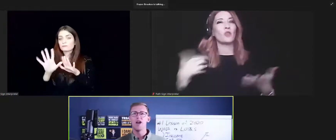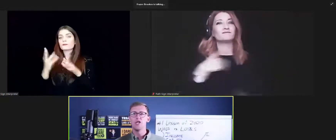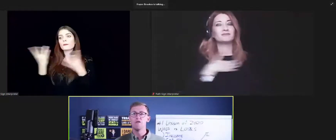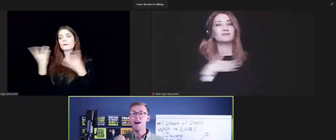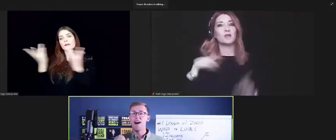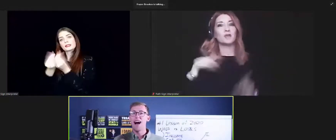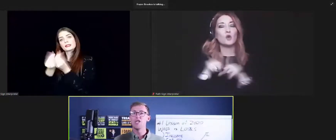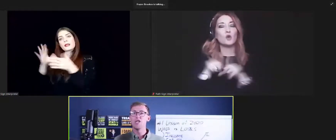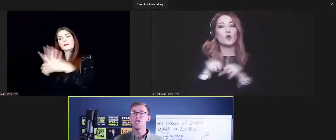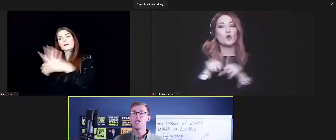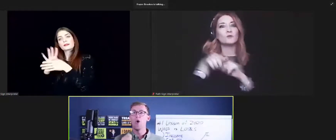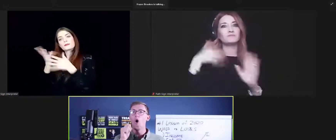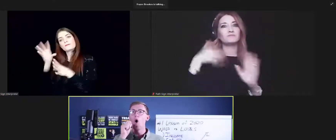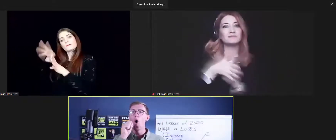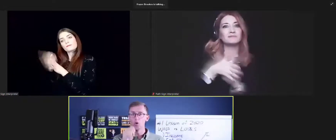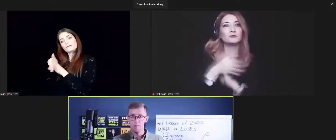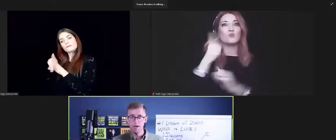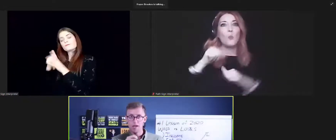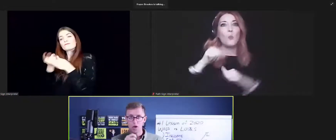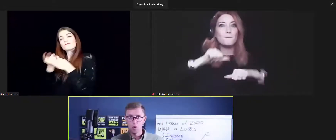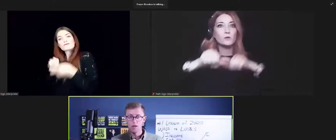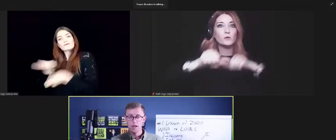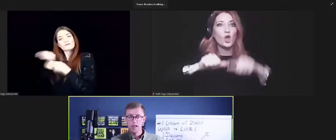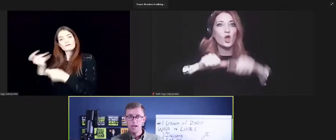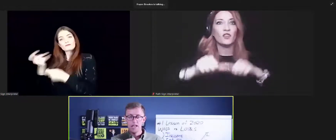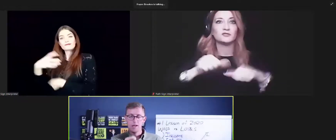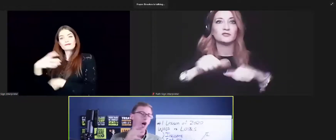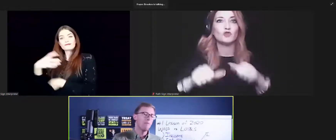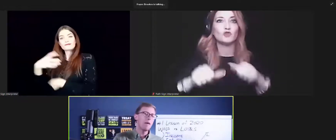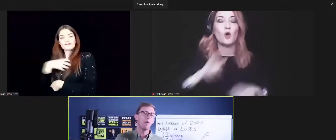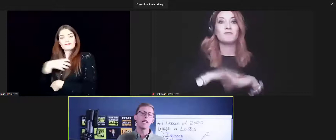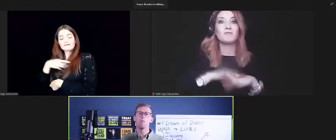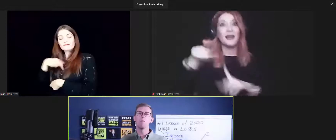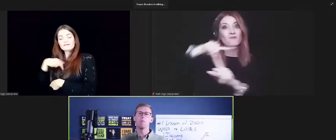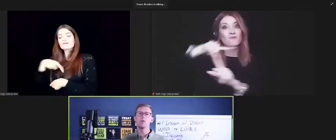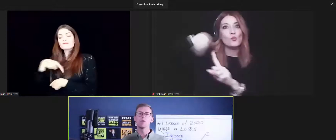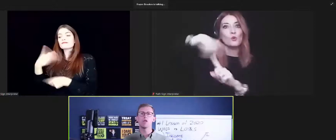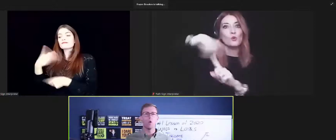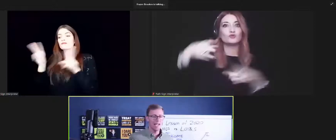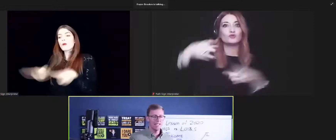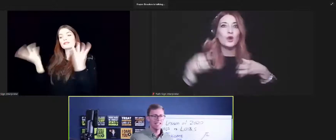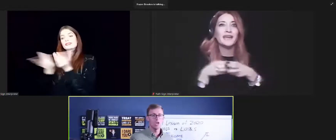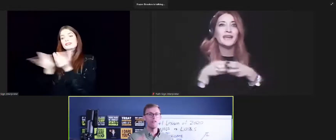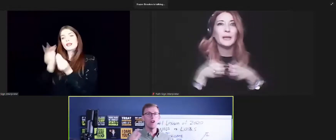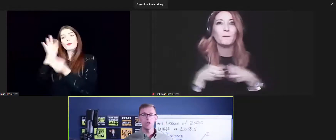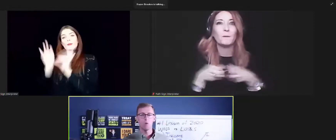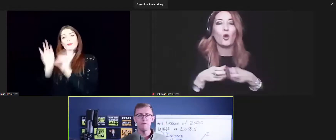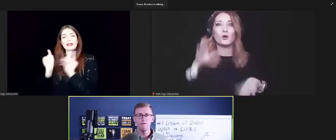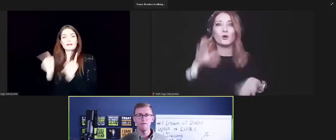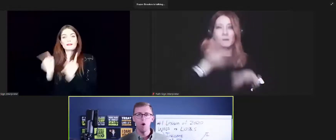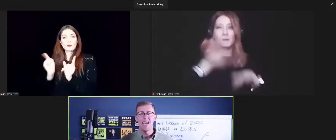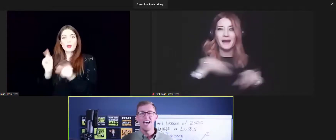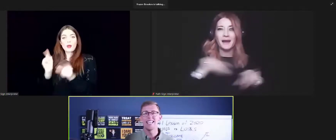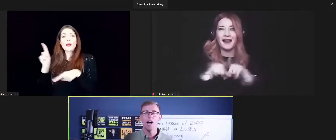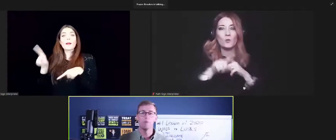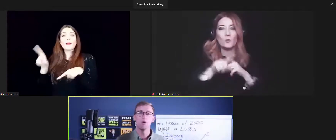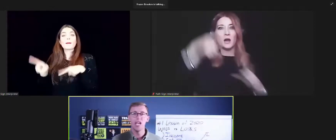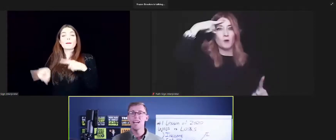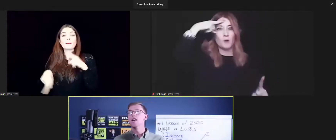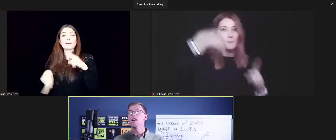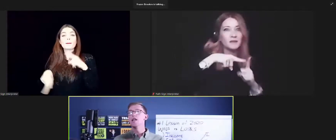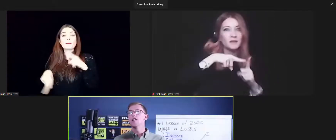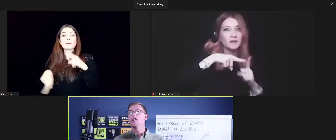to find your ultimate goal. Now, a lot of people, when it comes to goal setting, you will have heard this one before, is they help you